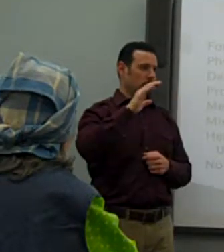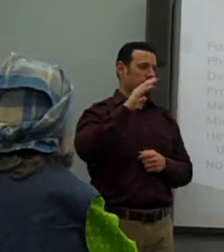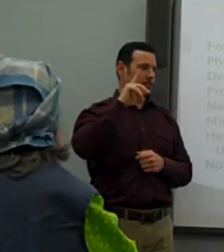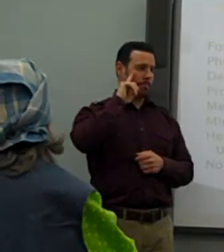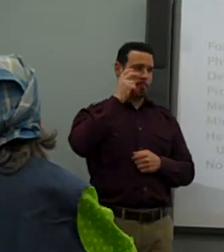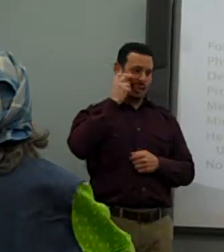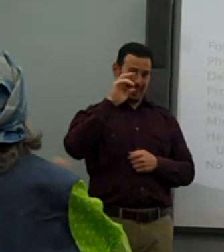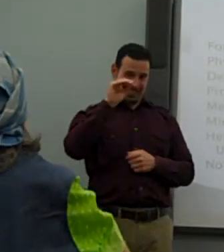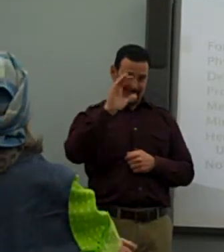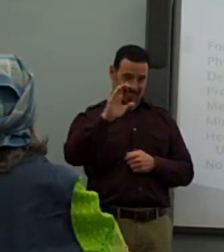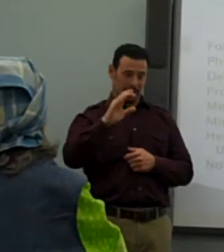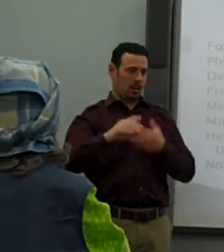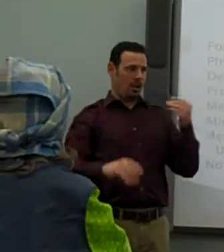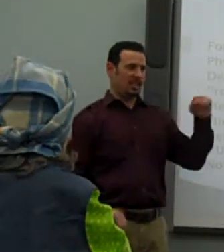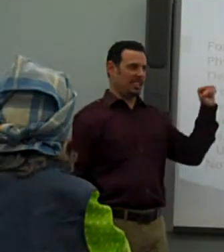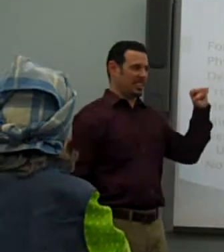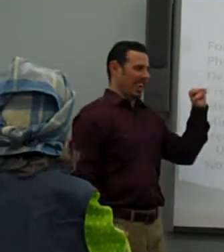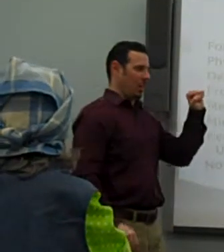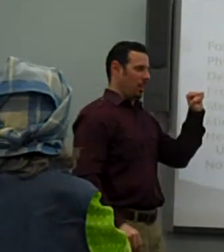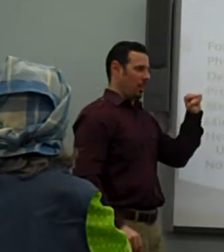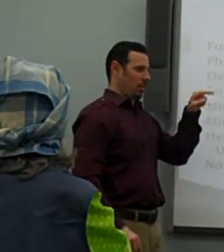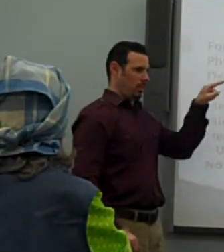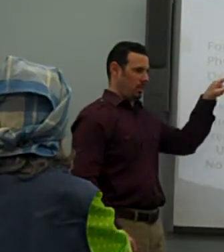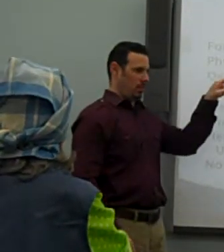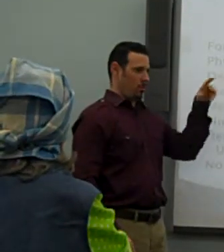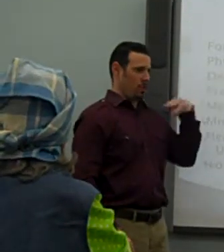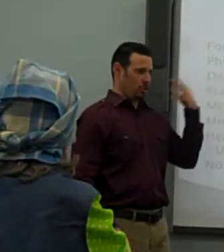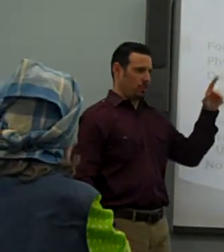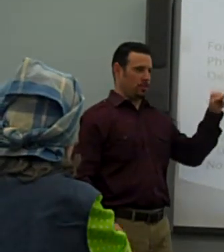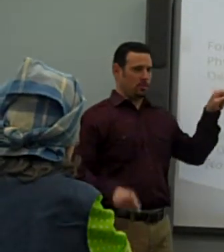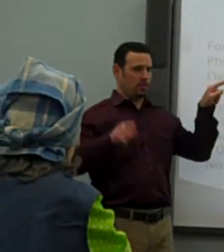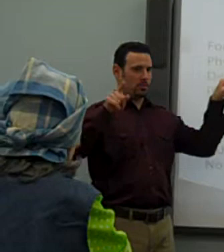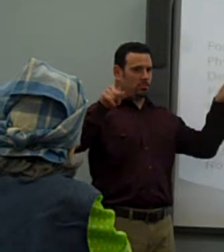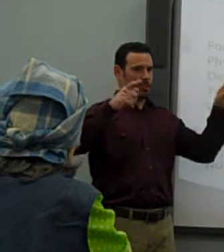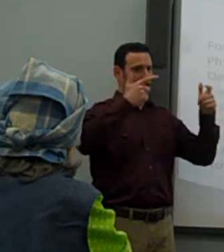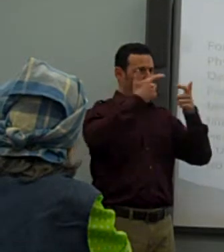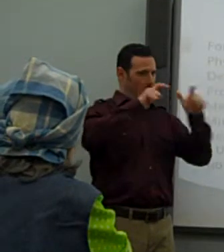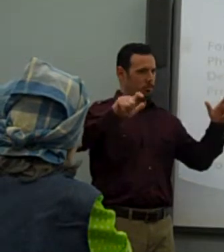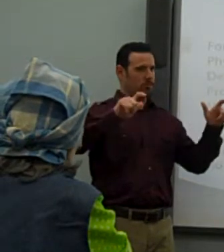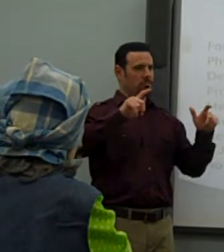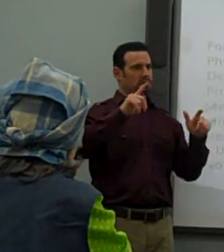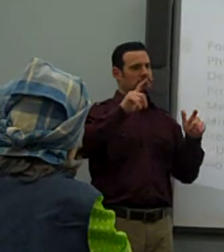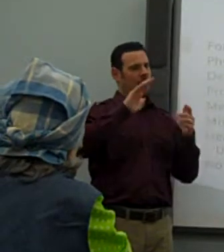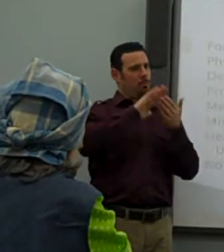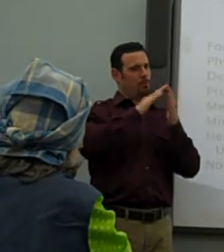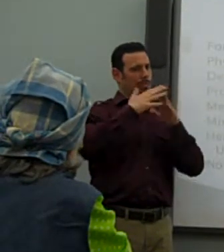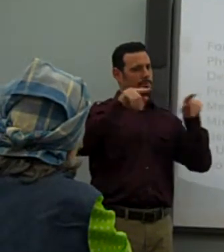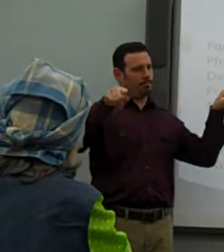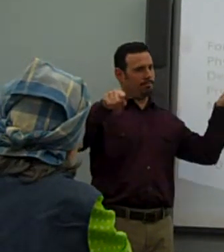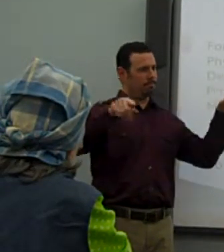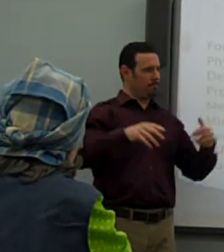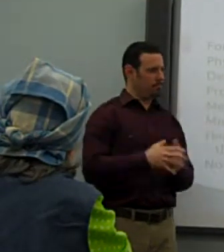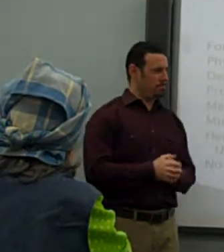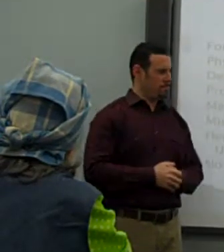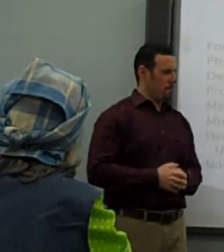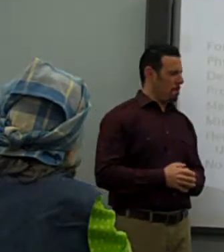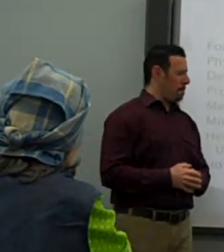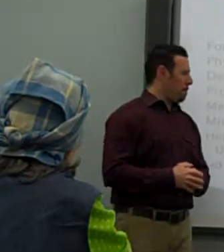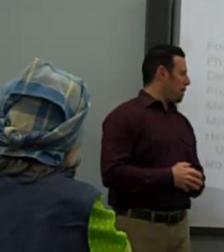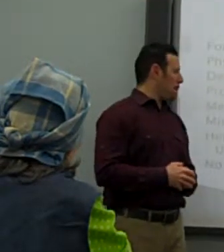So CDIs will very often be used for deaf-blind or low vision consumers. There's a